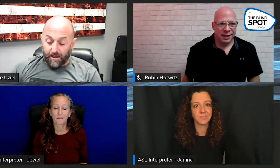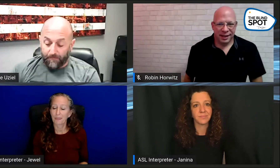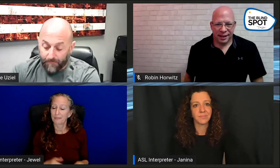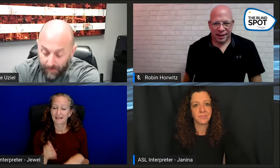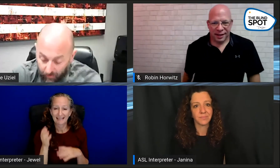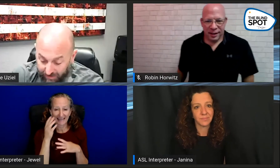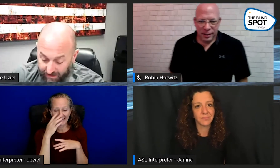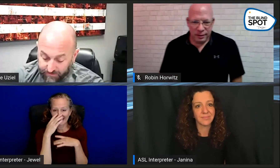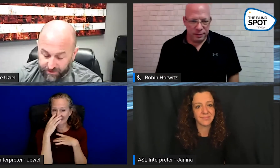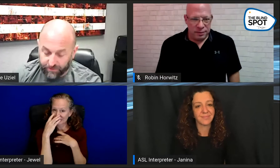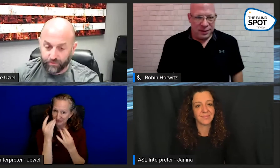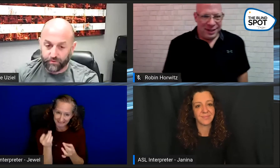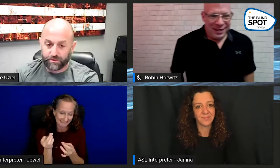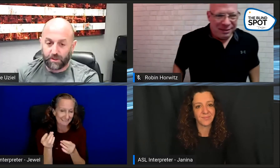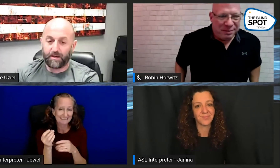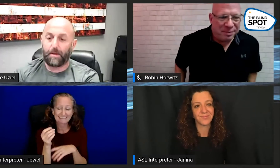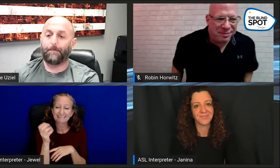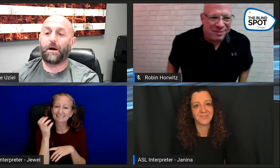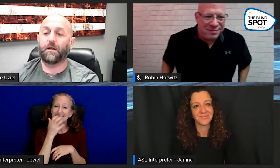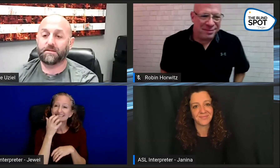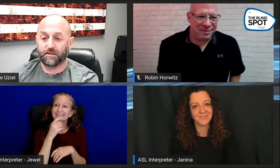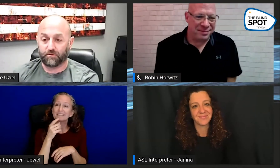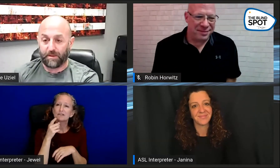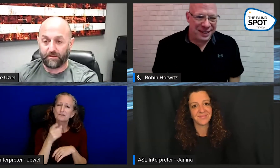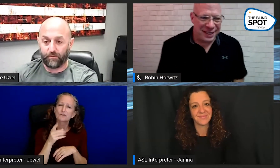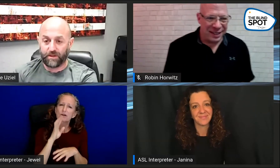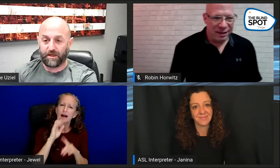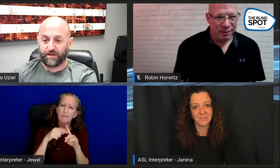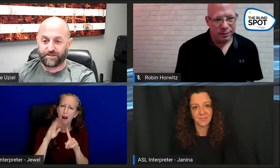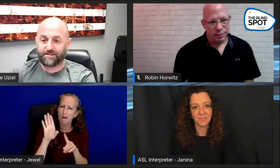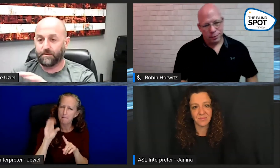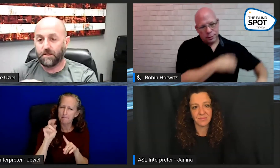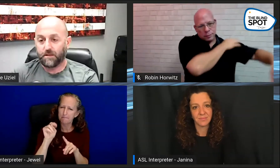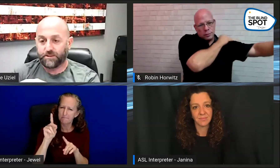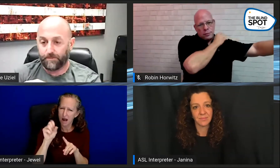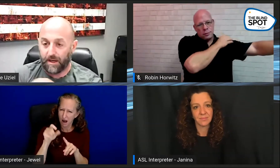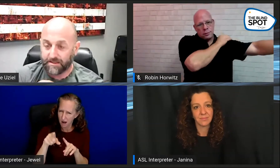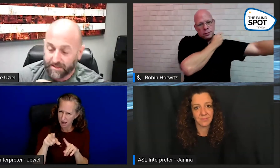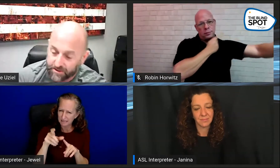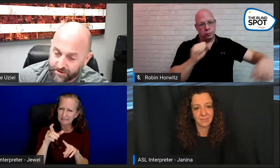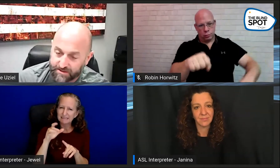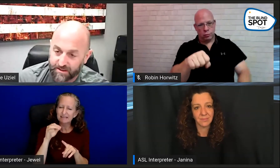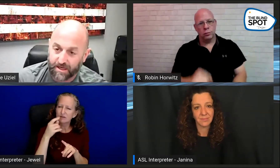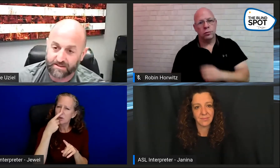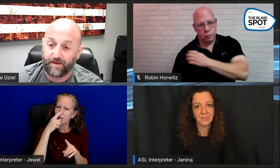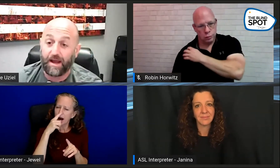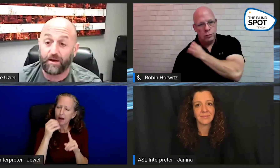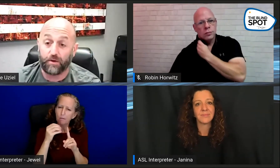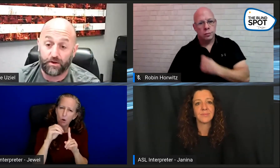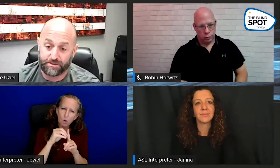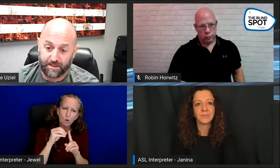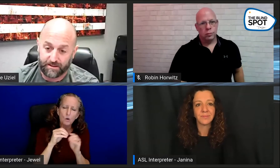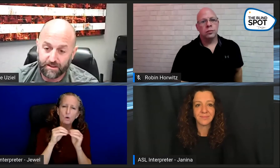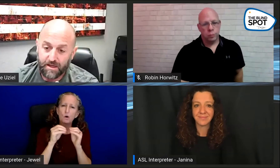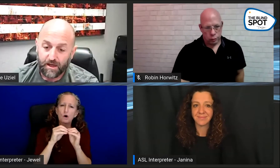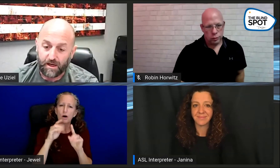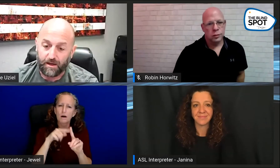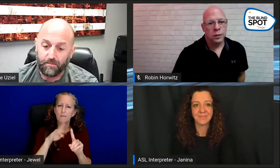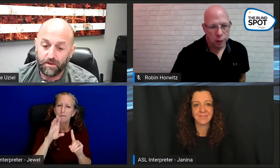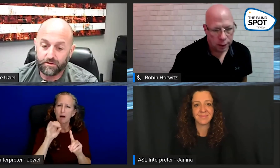Interesting. When it comes to, you were talking about bonds a little bit, if we can kind of just jump in, because this is a lot of stuff I don't